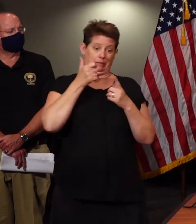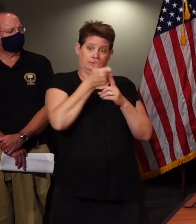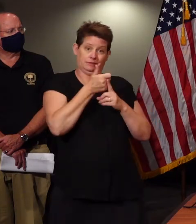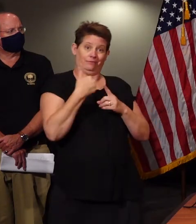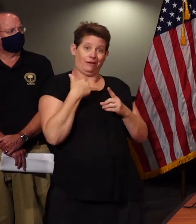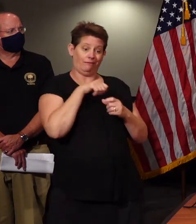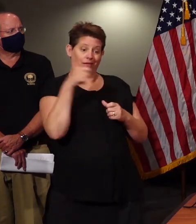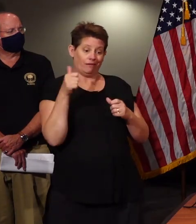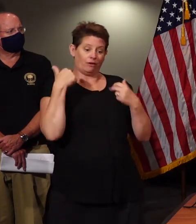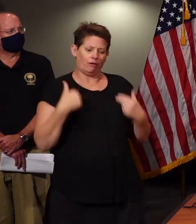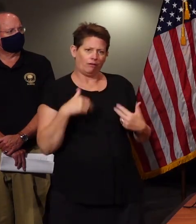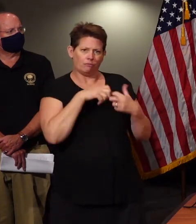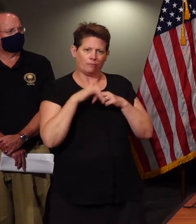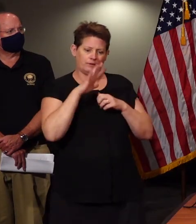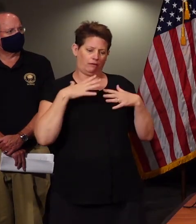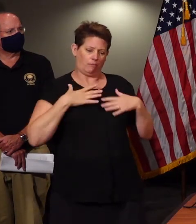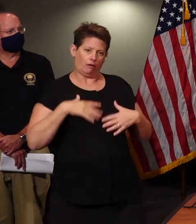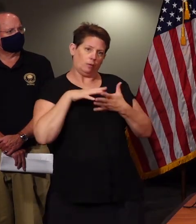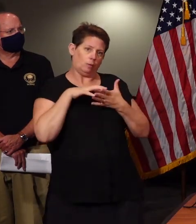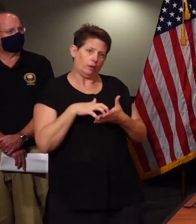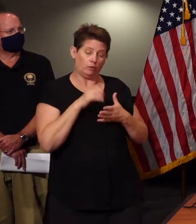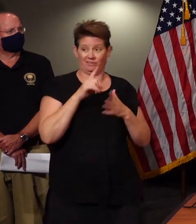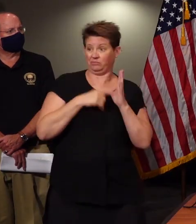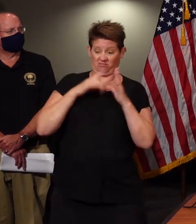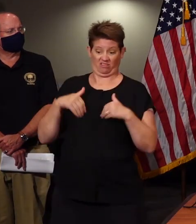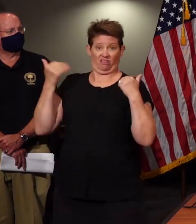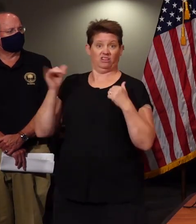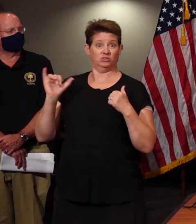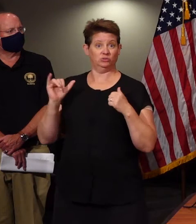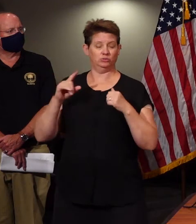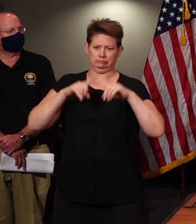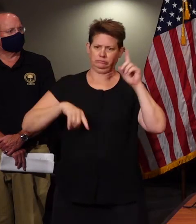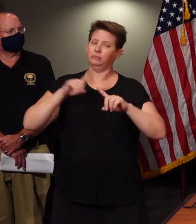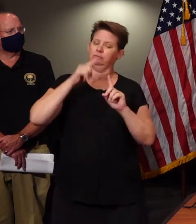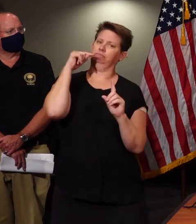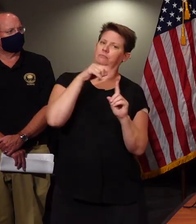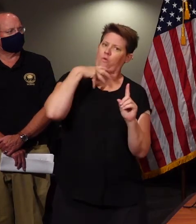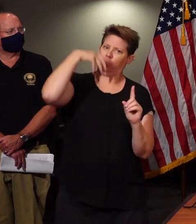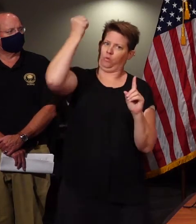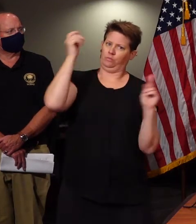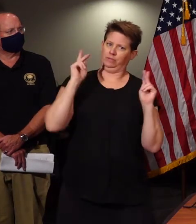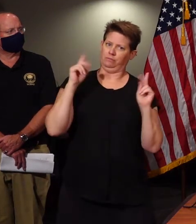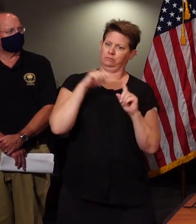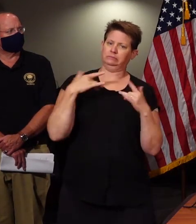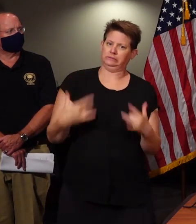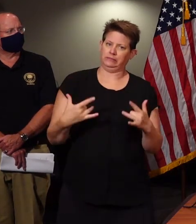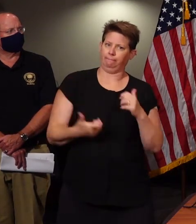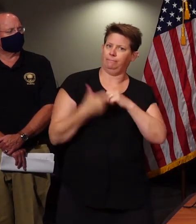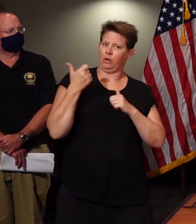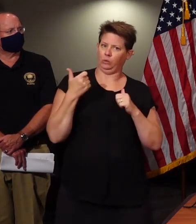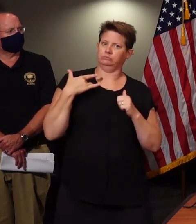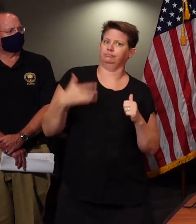that have weakened their systems already, and sometimes even if they're younger, but particularly the older generation, then they're in